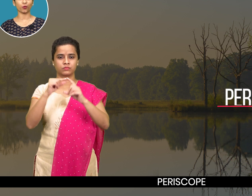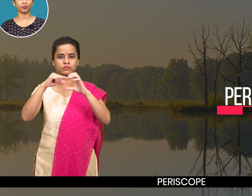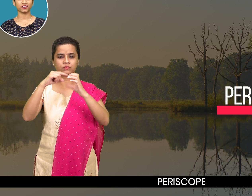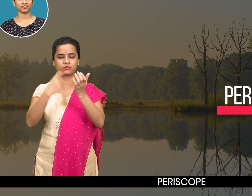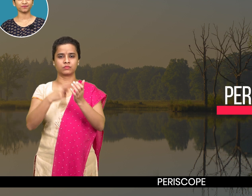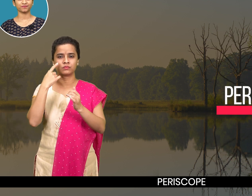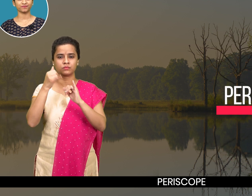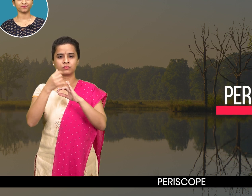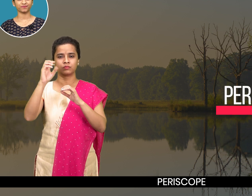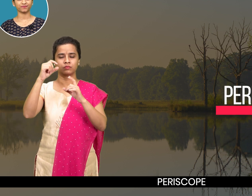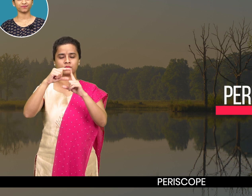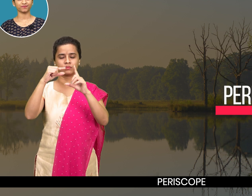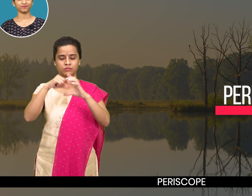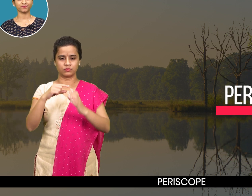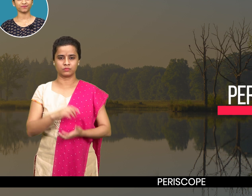Periscope.